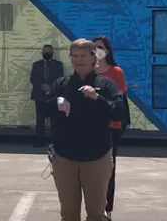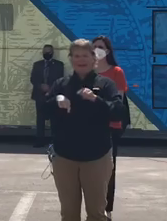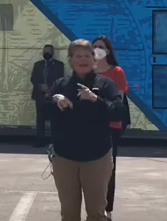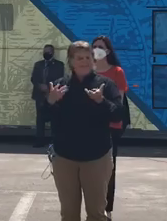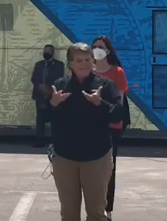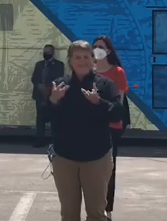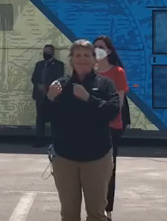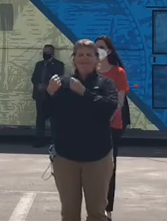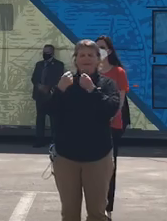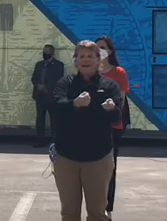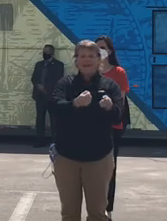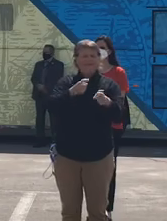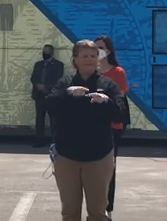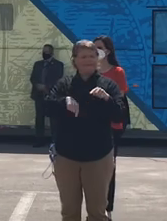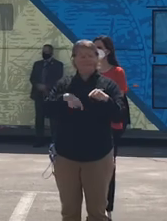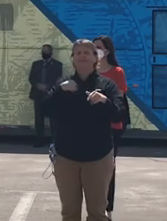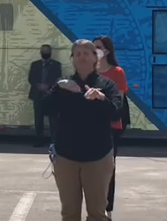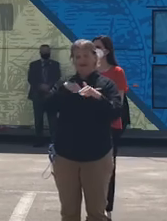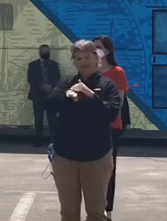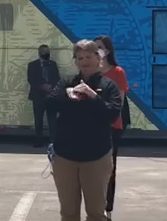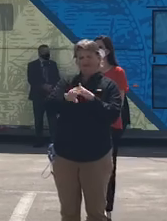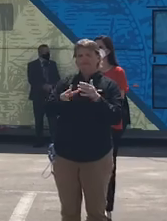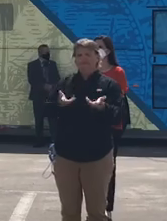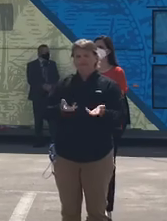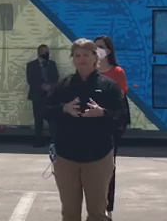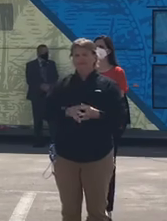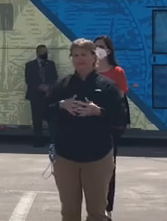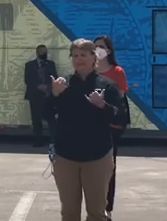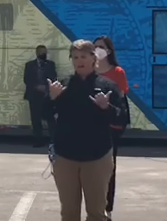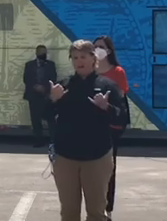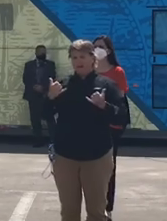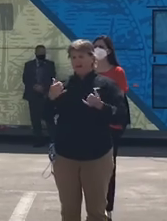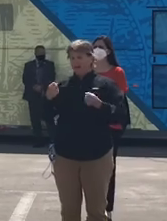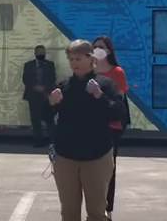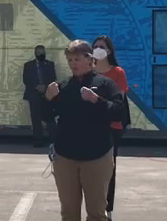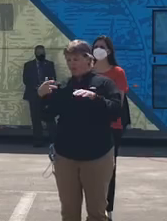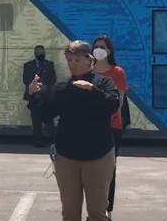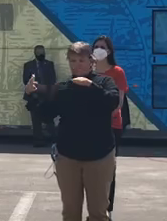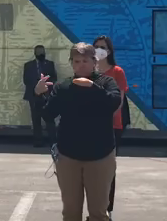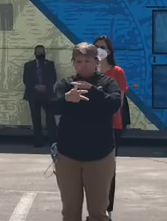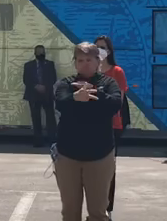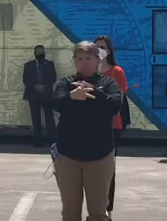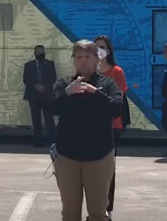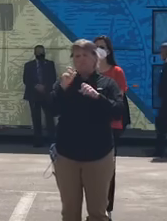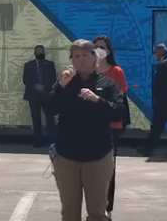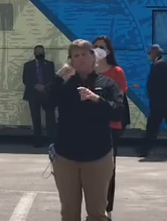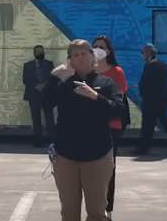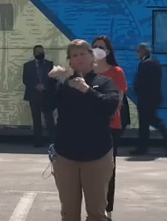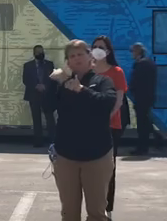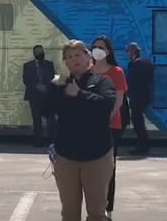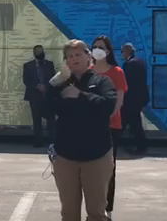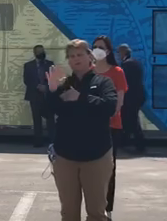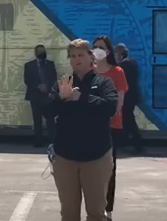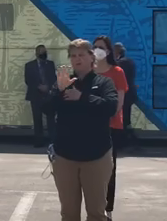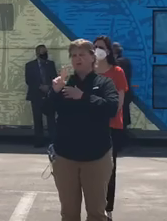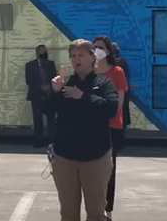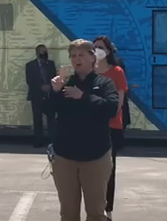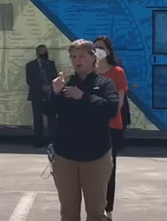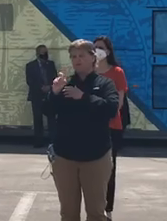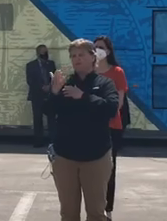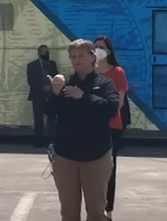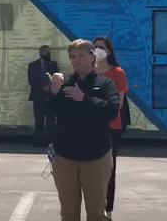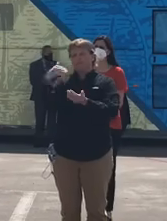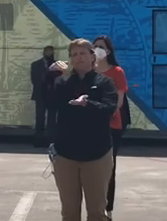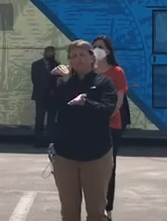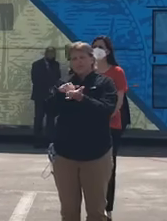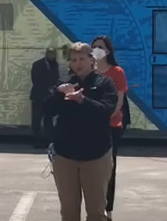So between the drive-through sites are responsible for 115,000 tests, and the walk-up community sites, even though they've